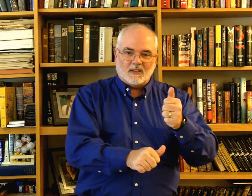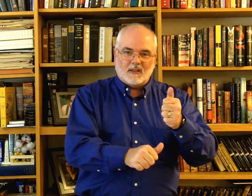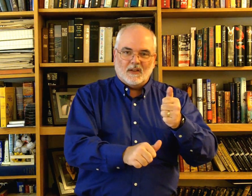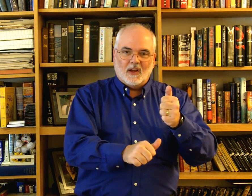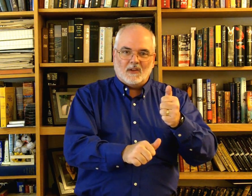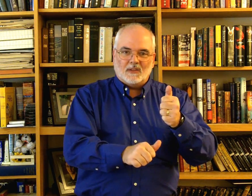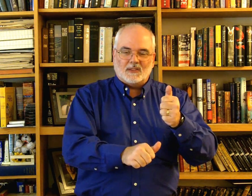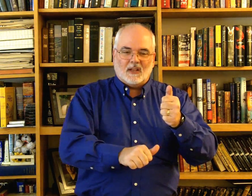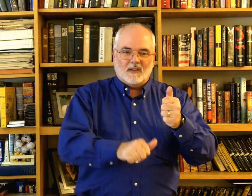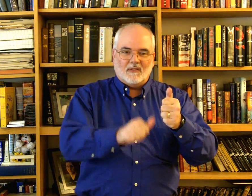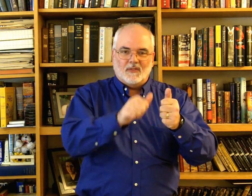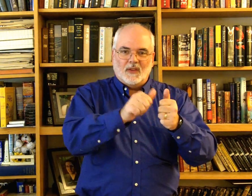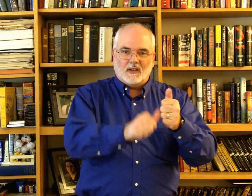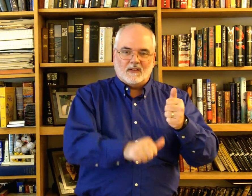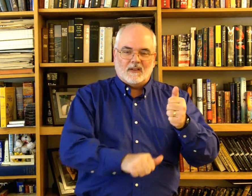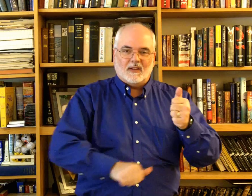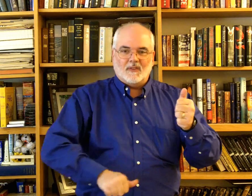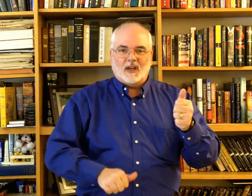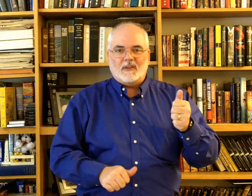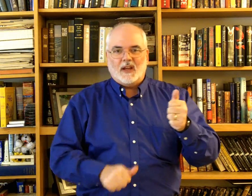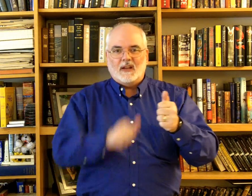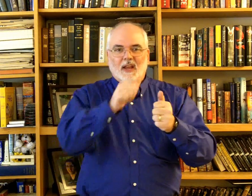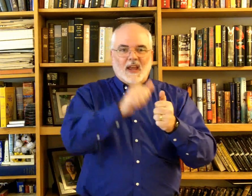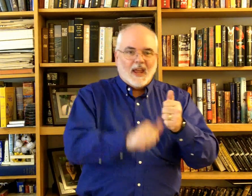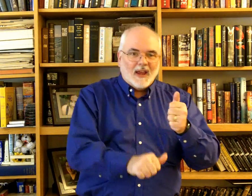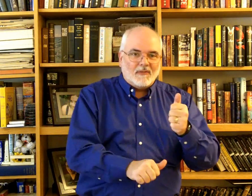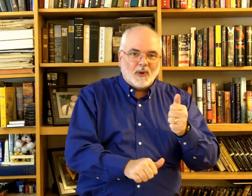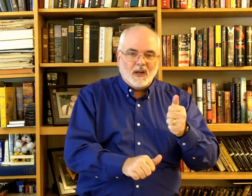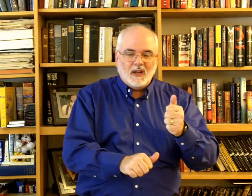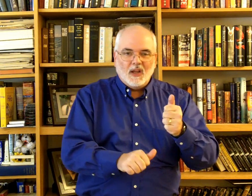the knuckles of the left hand. Every